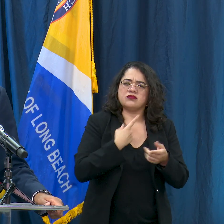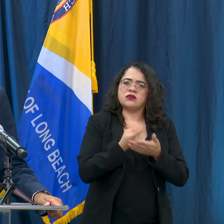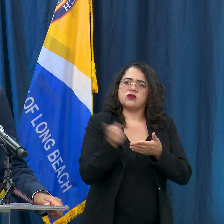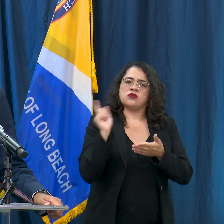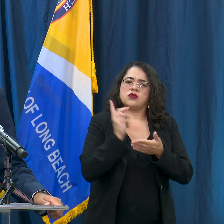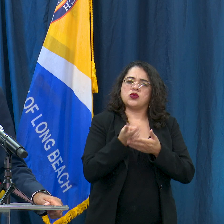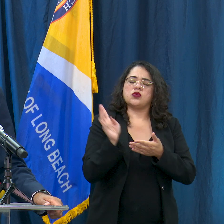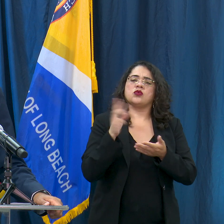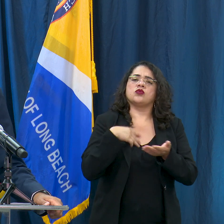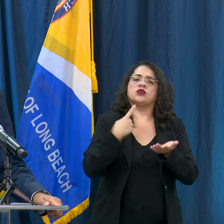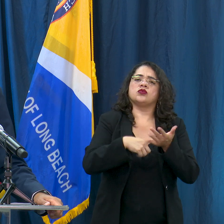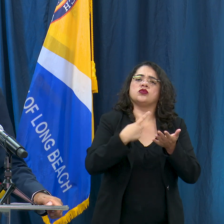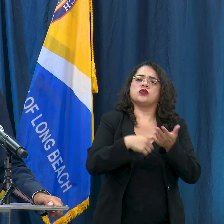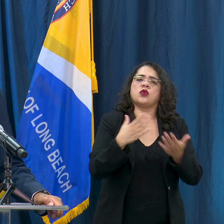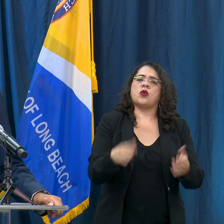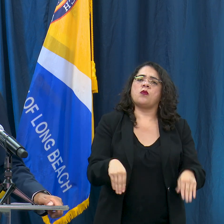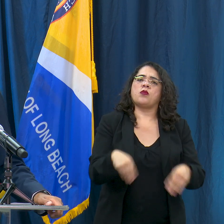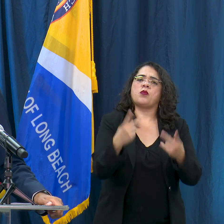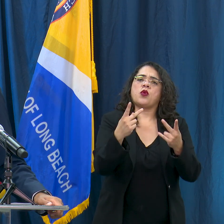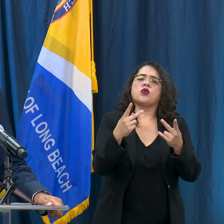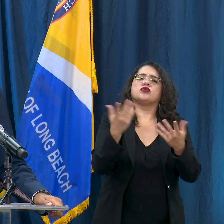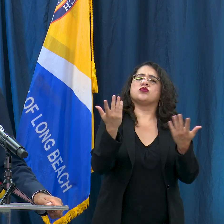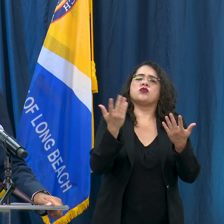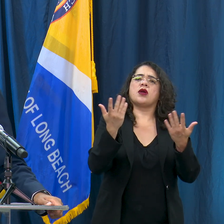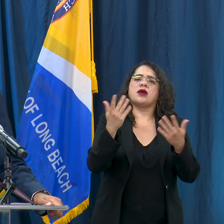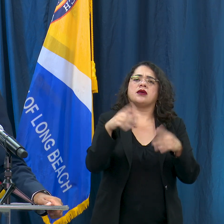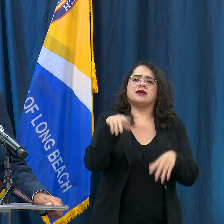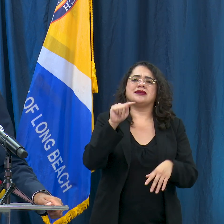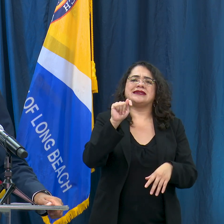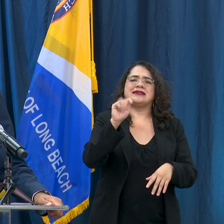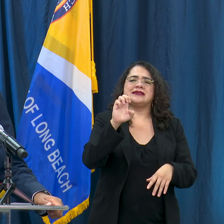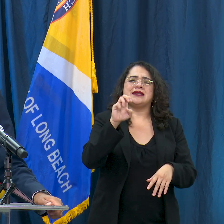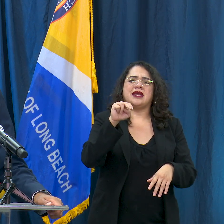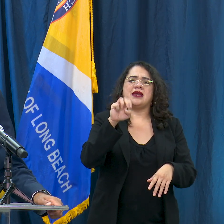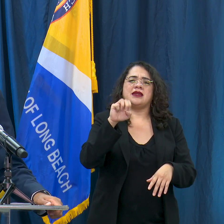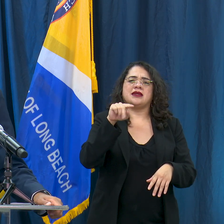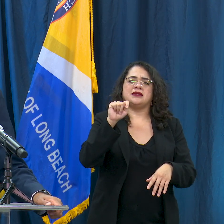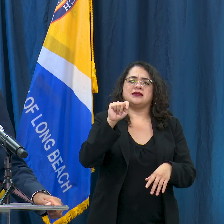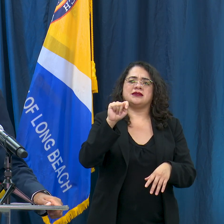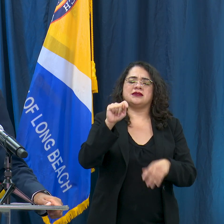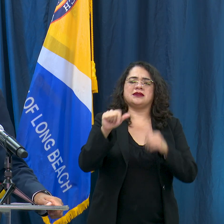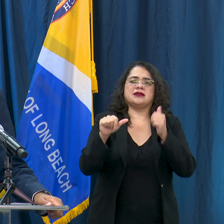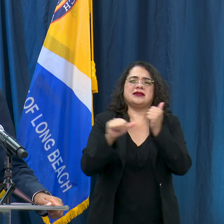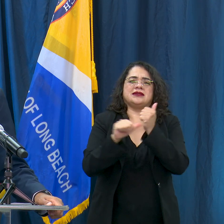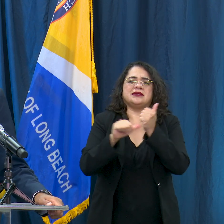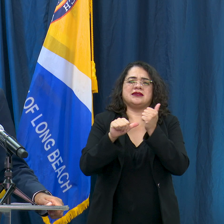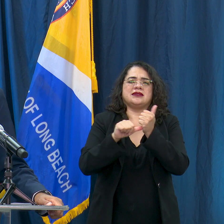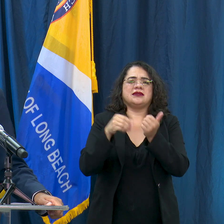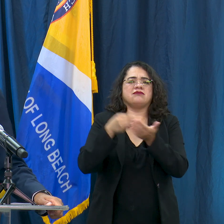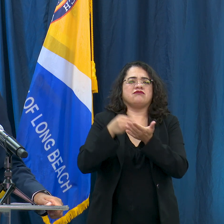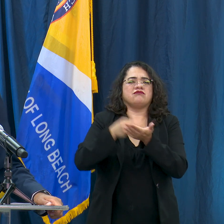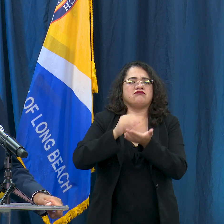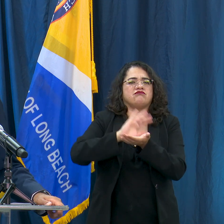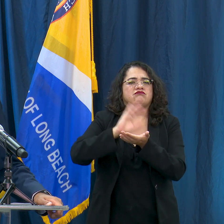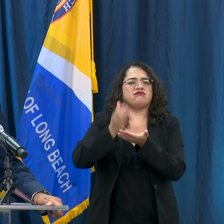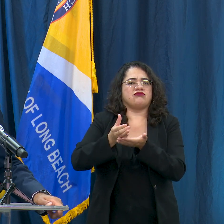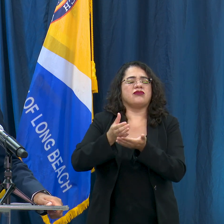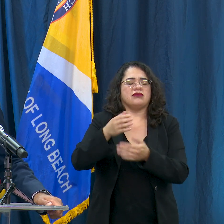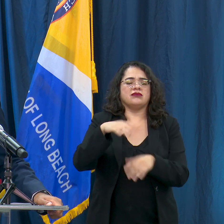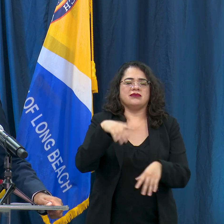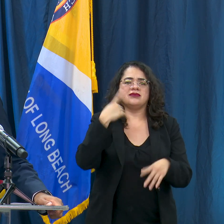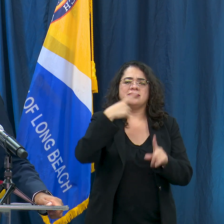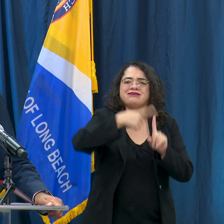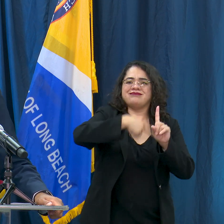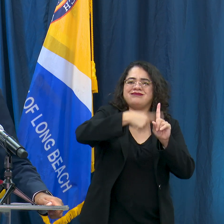about proposing a new tenant assistance fund. We know that during COVID-19, there are a lot of renters